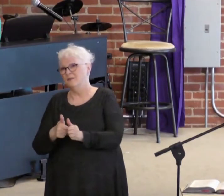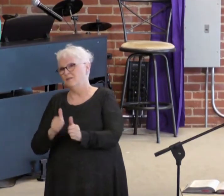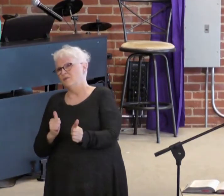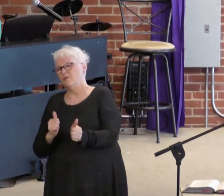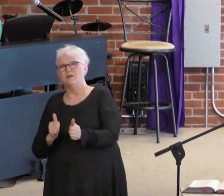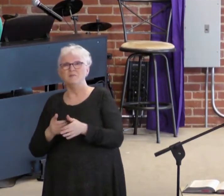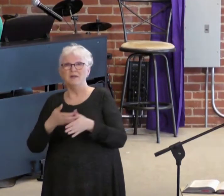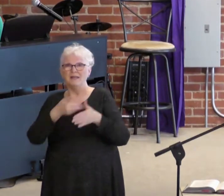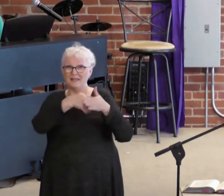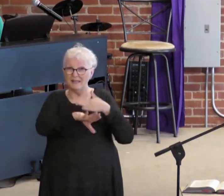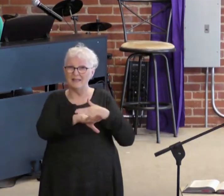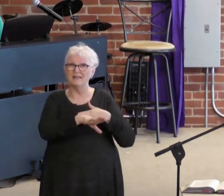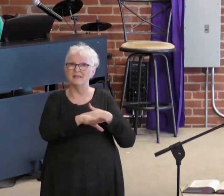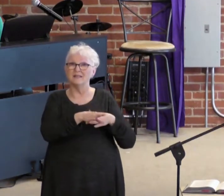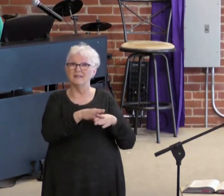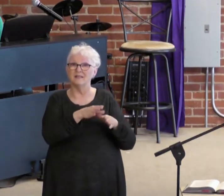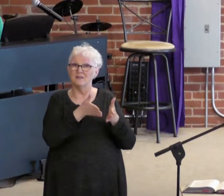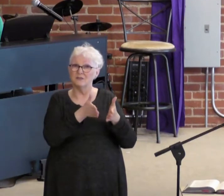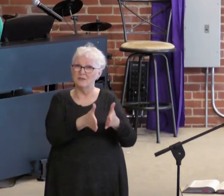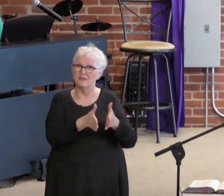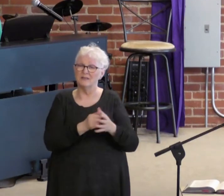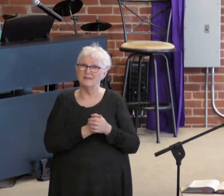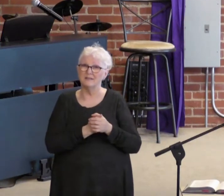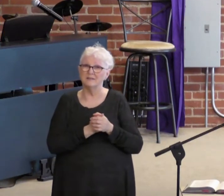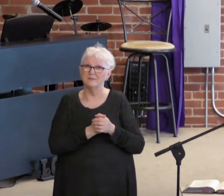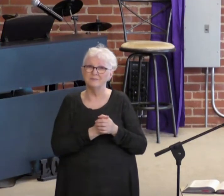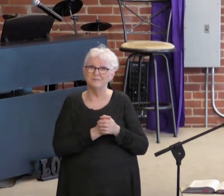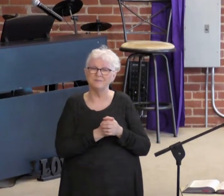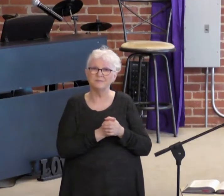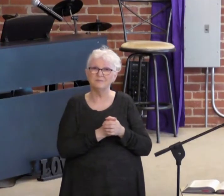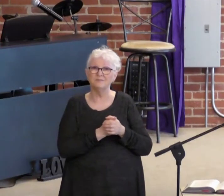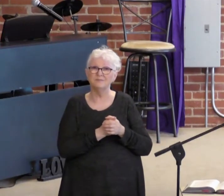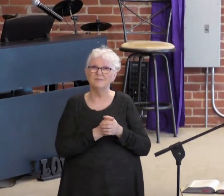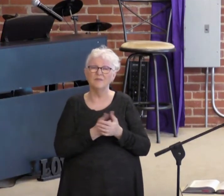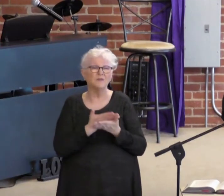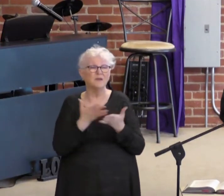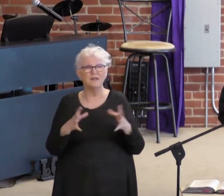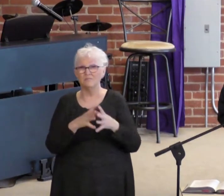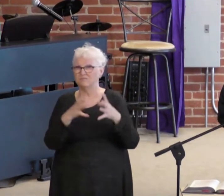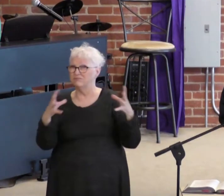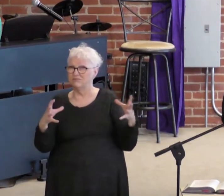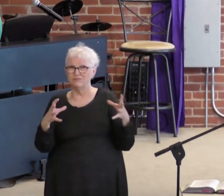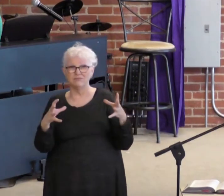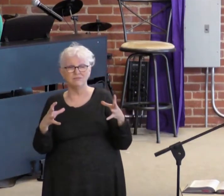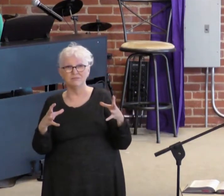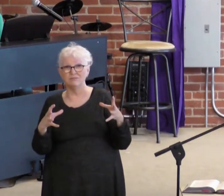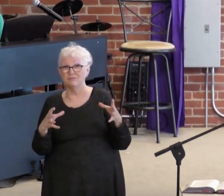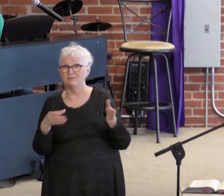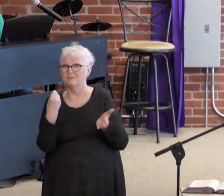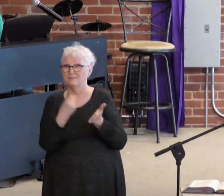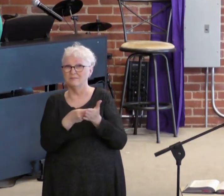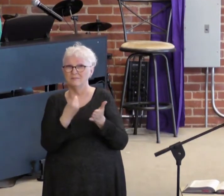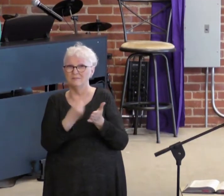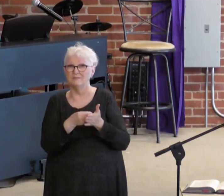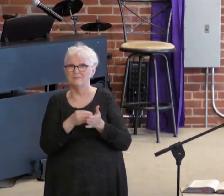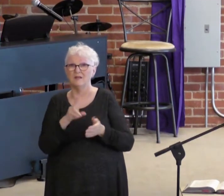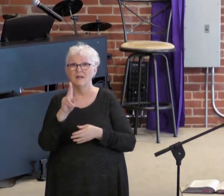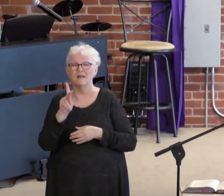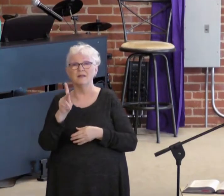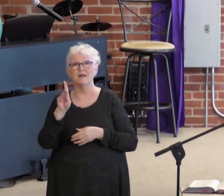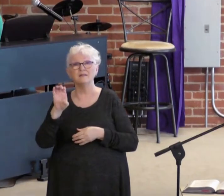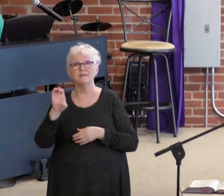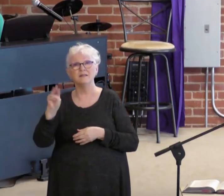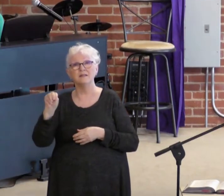streets. As I've told you before, we give a substantial amount of money to KCMC,